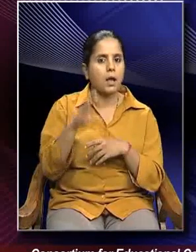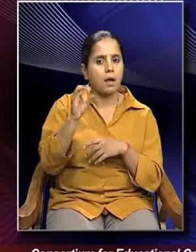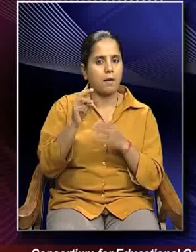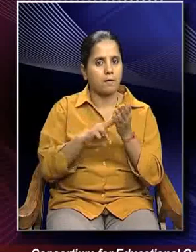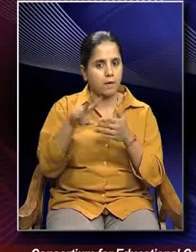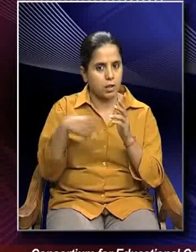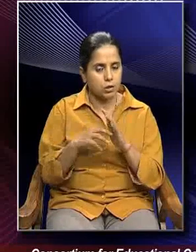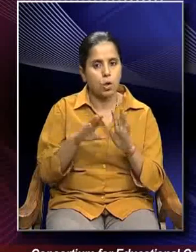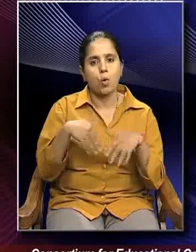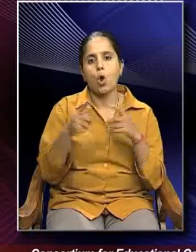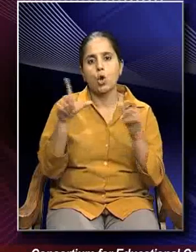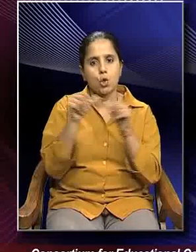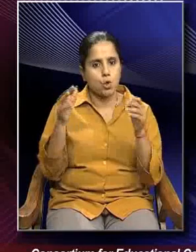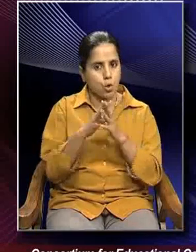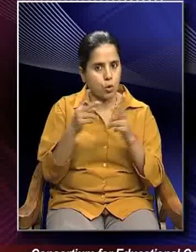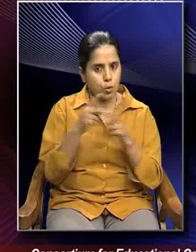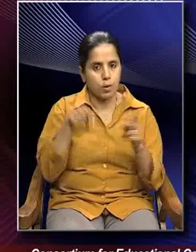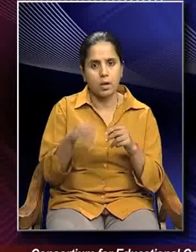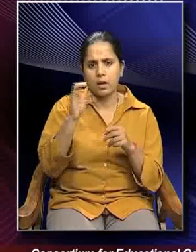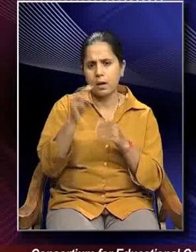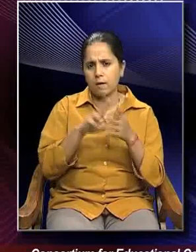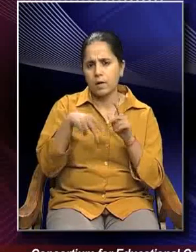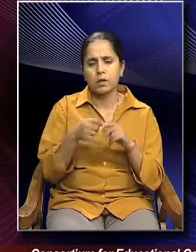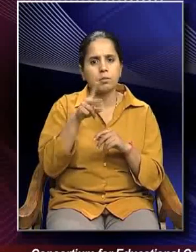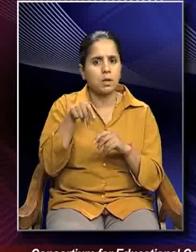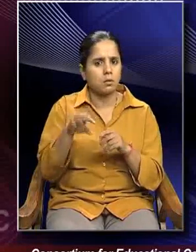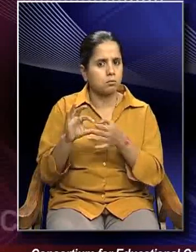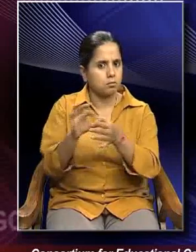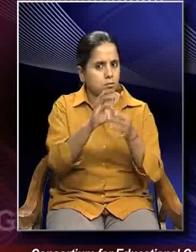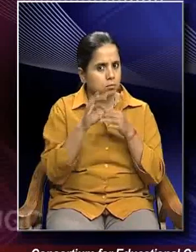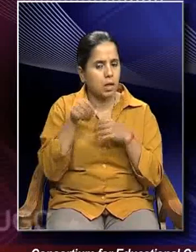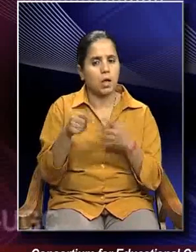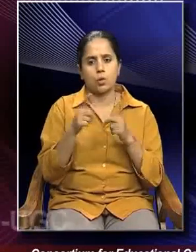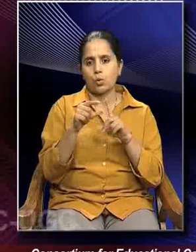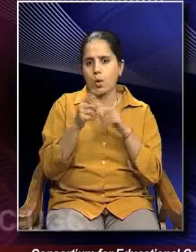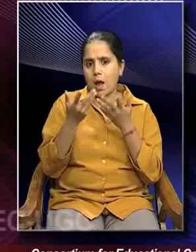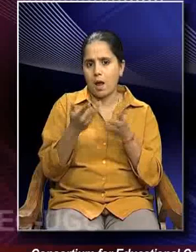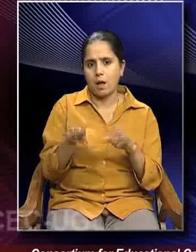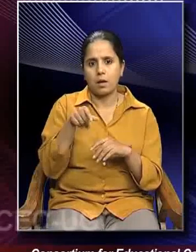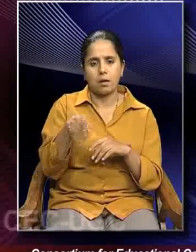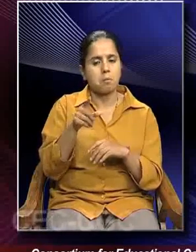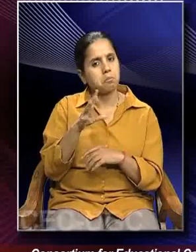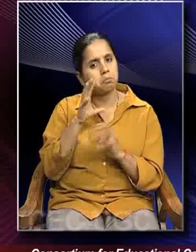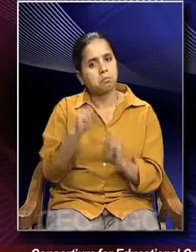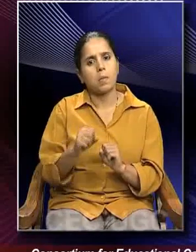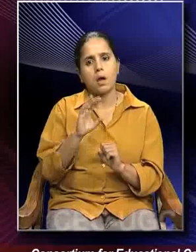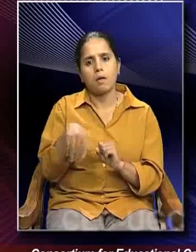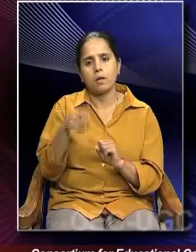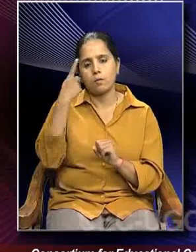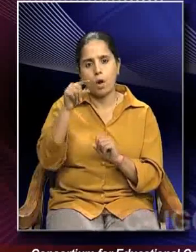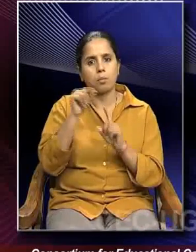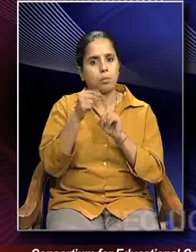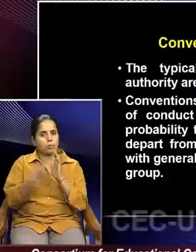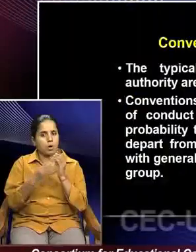and law. Conventions means that uniformity of conduct is guaranteed by the